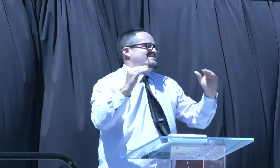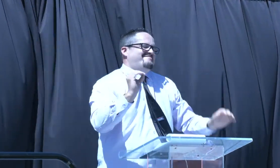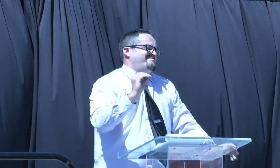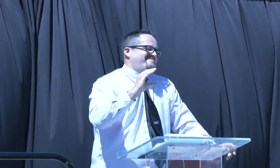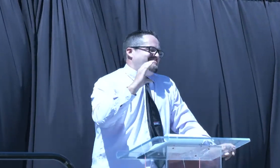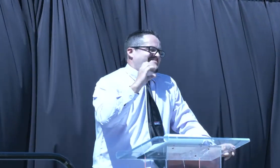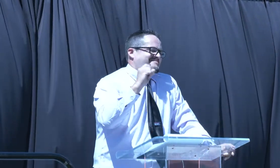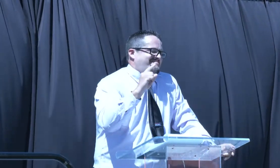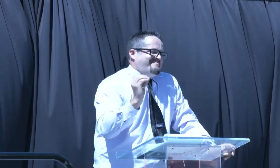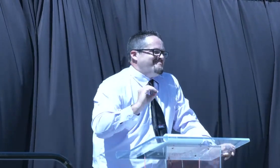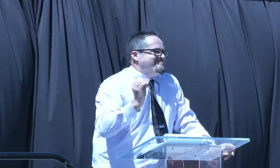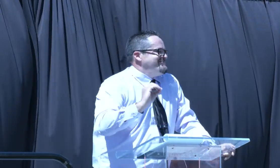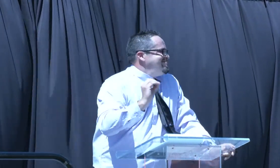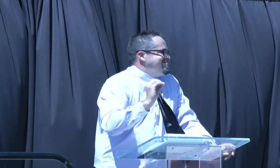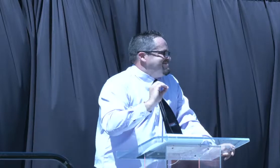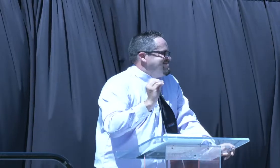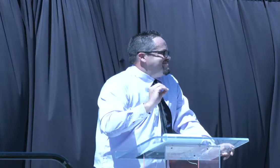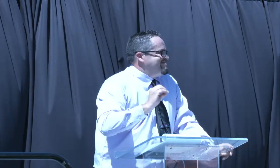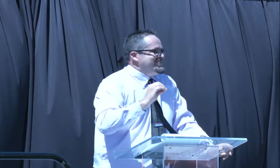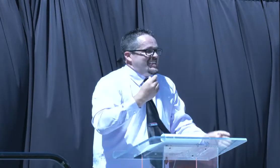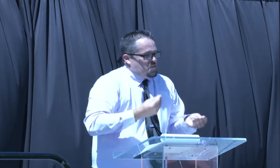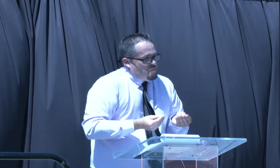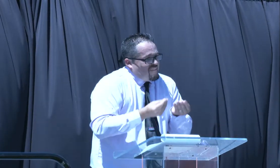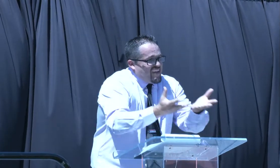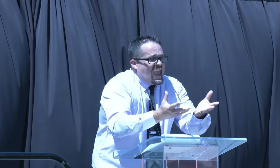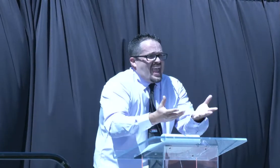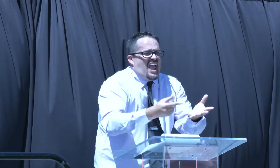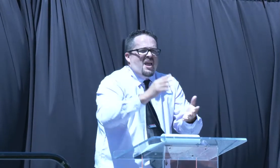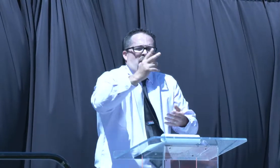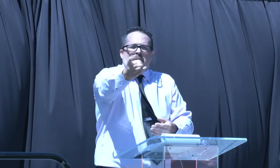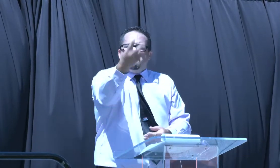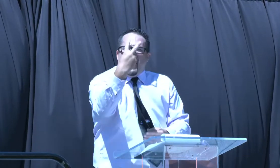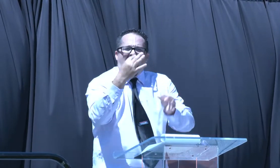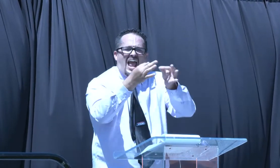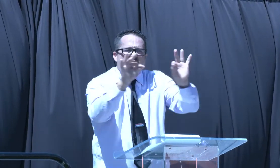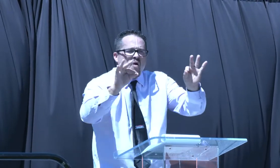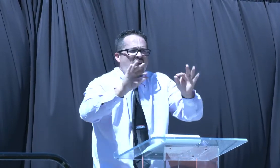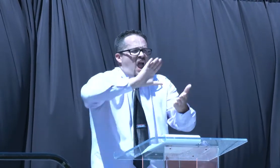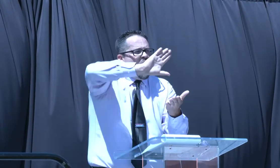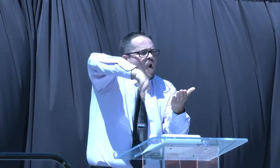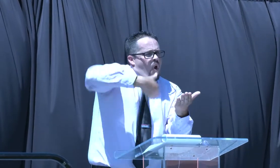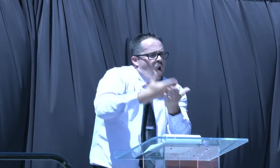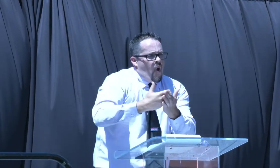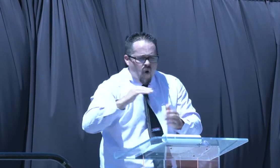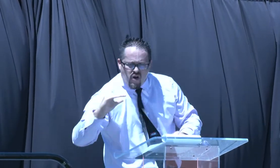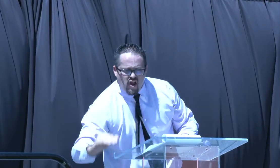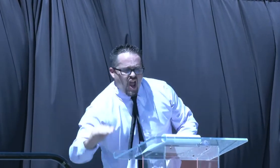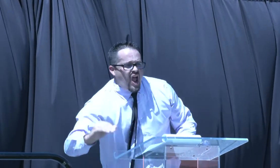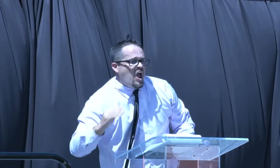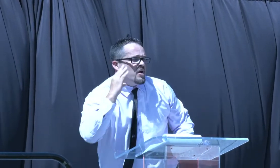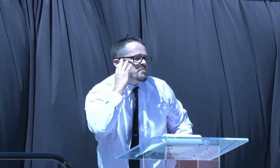There is no school that equals the bilingual whole child experience that CSD has to